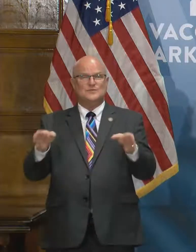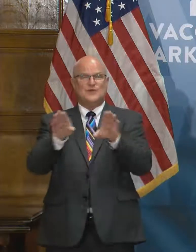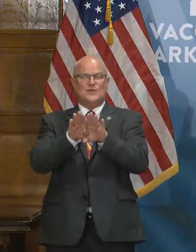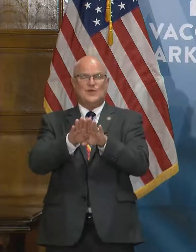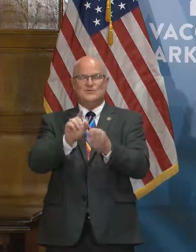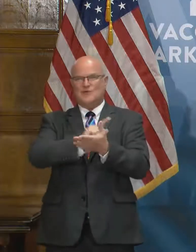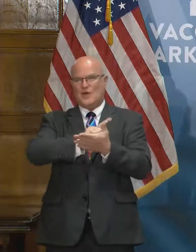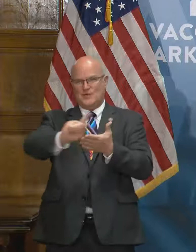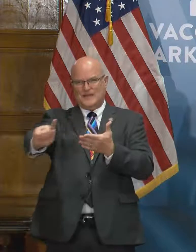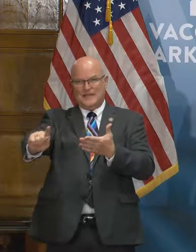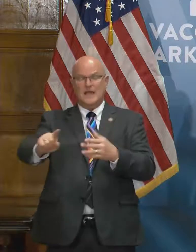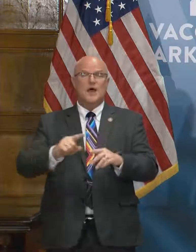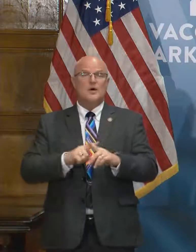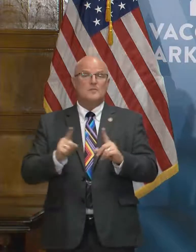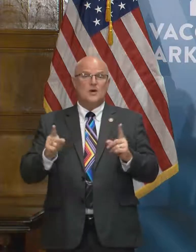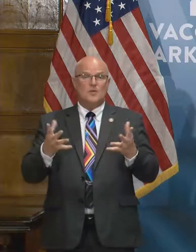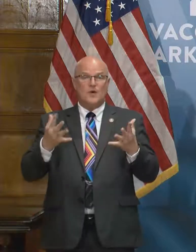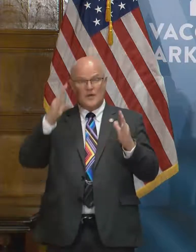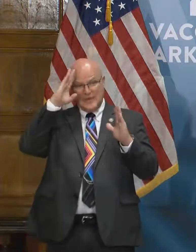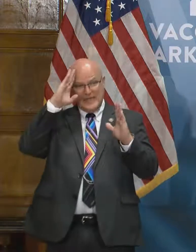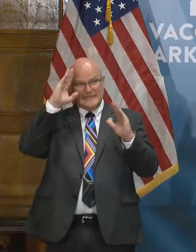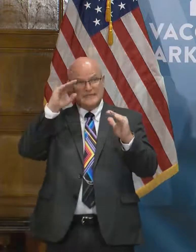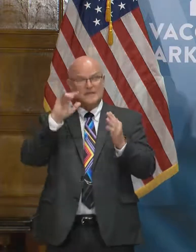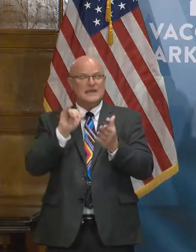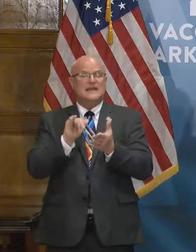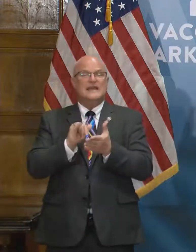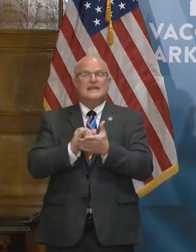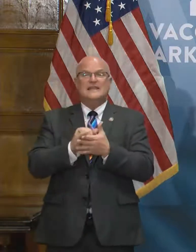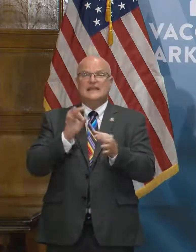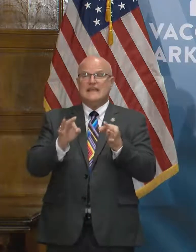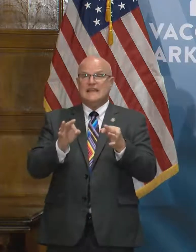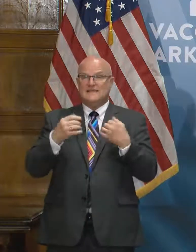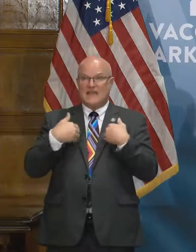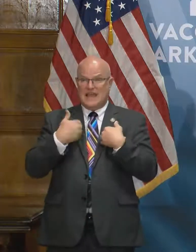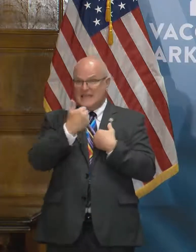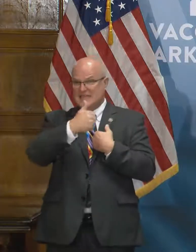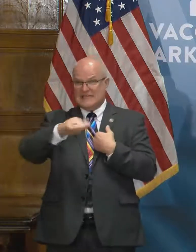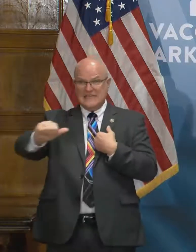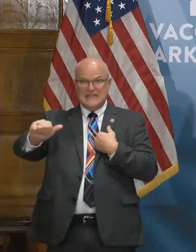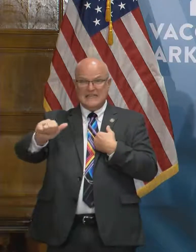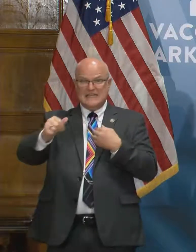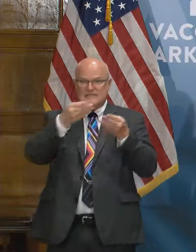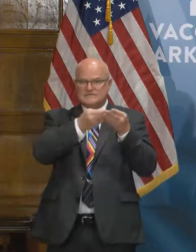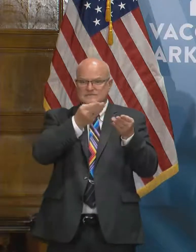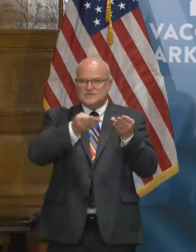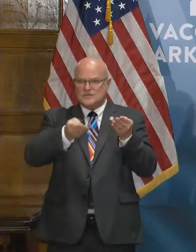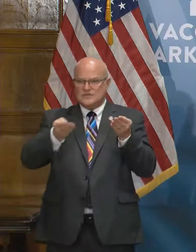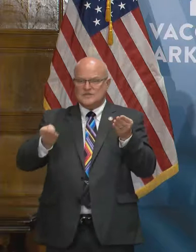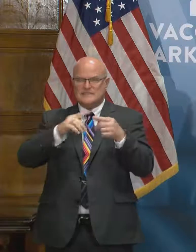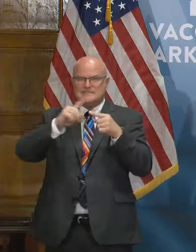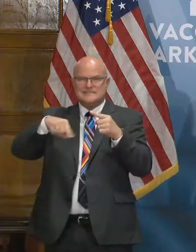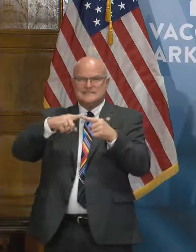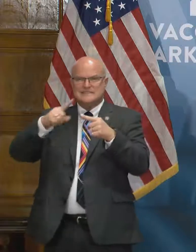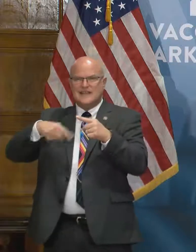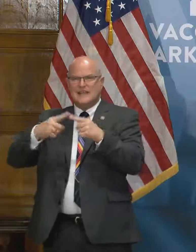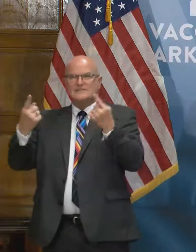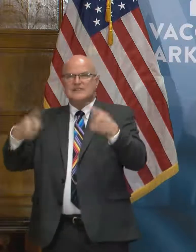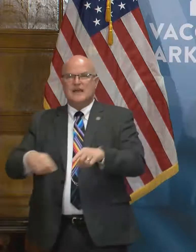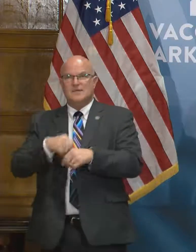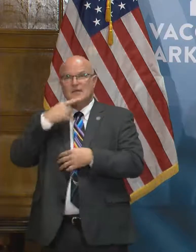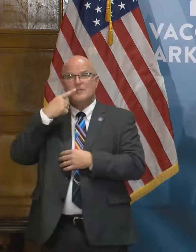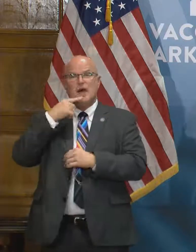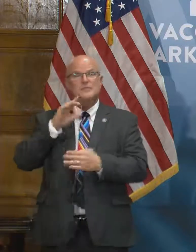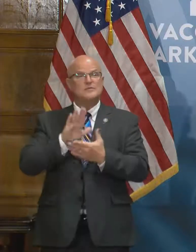the entire week. But what we do anticipate that if there had been any transmission cycles occurring in the